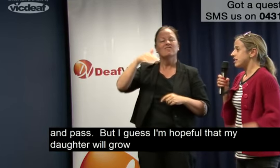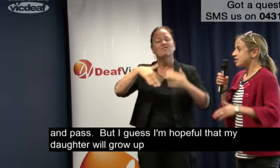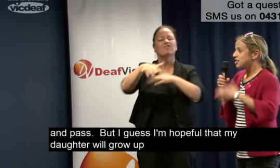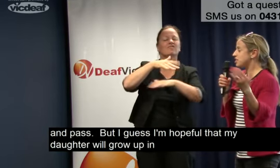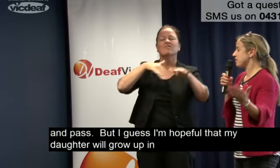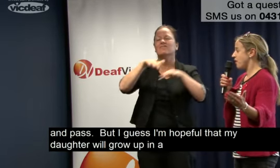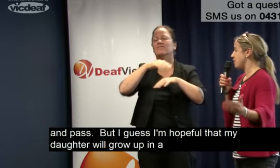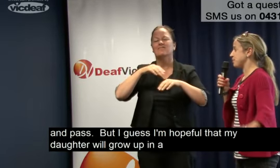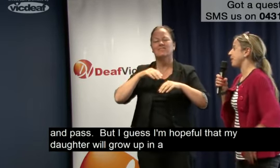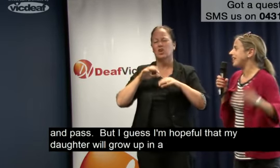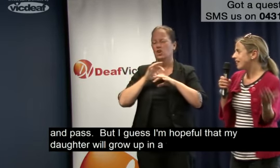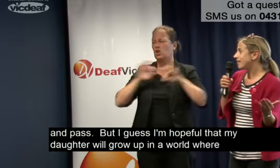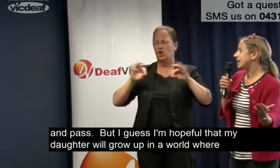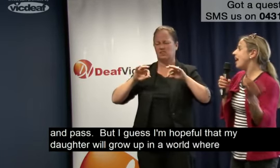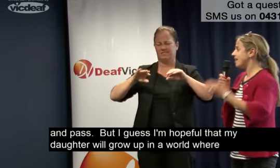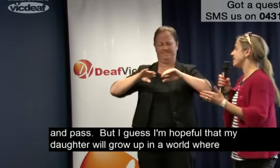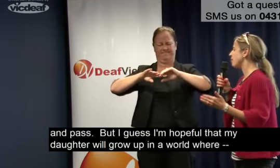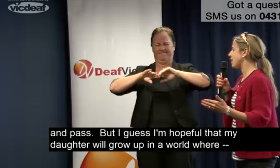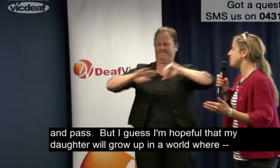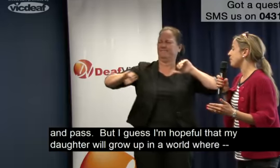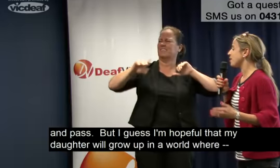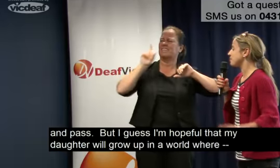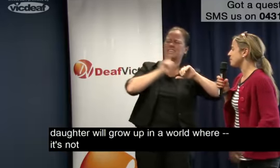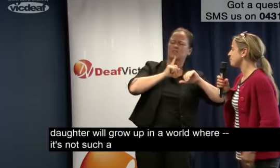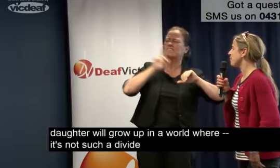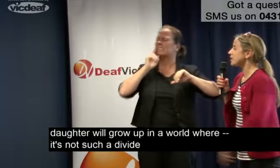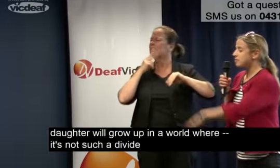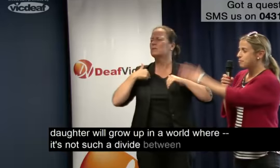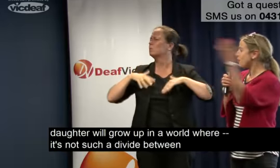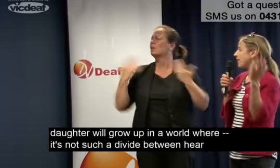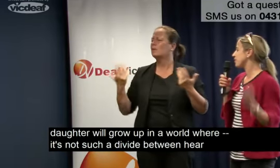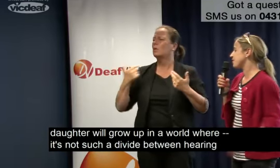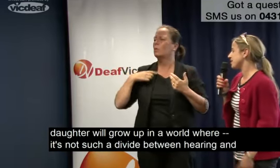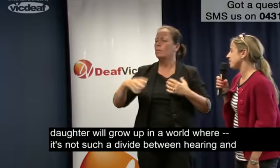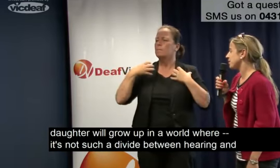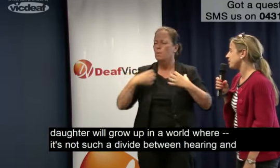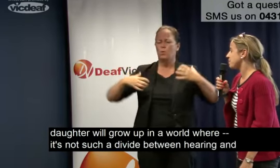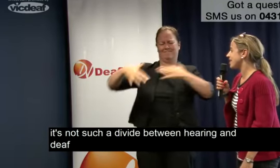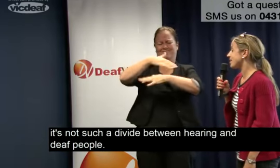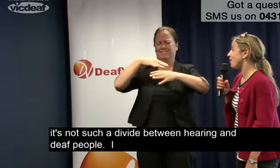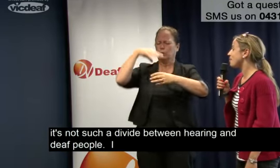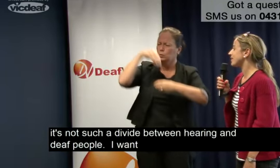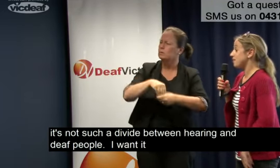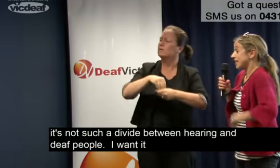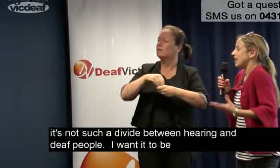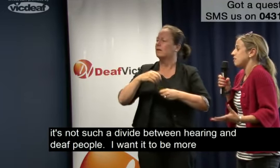there's not such a divide between hearing and deaf people. I want it to be more inclusive, you know what I mean? So I would love to get